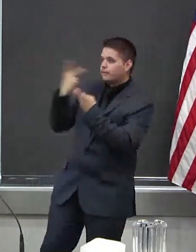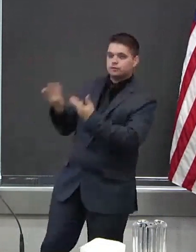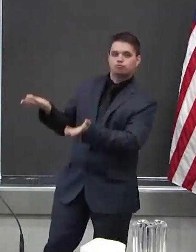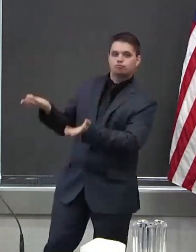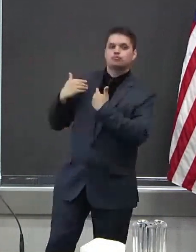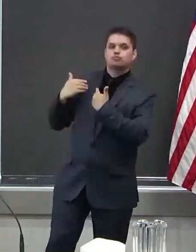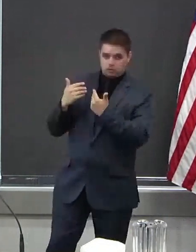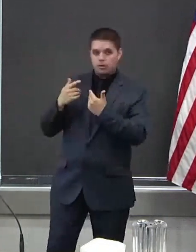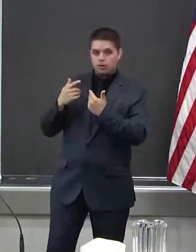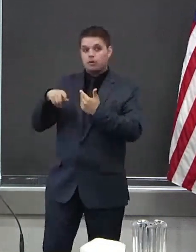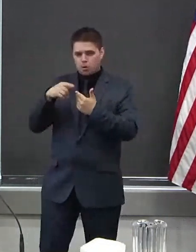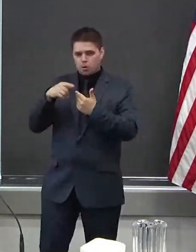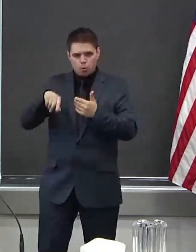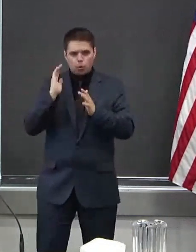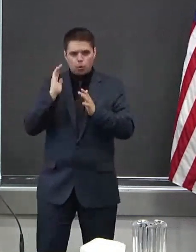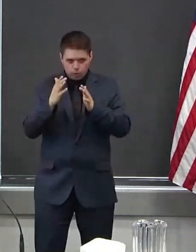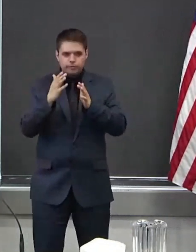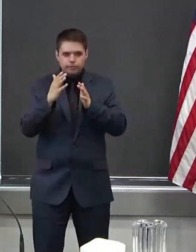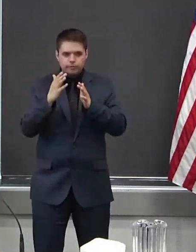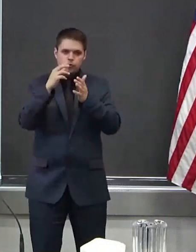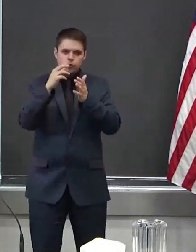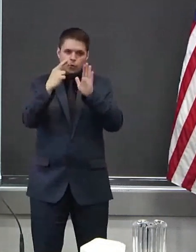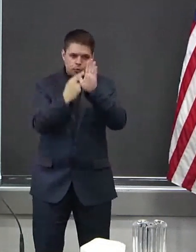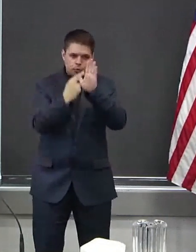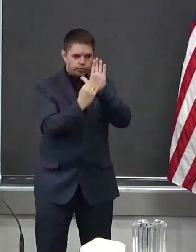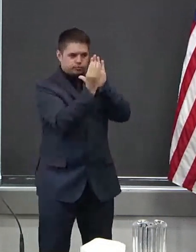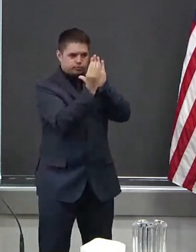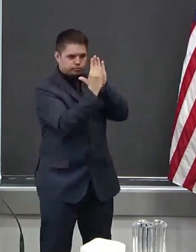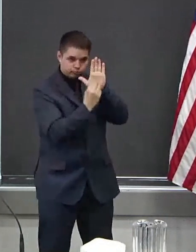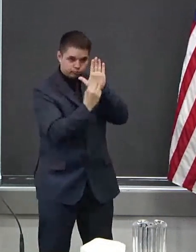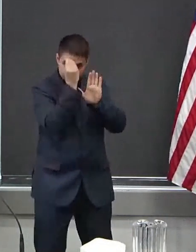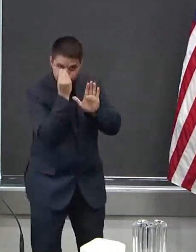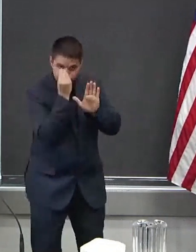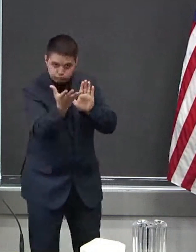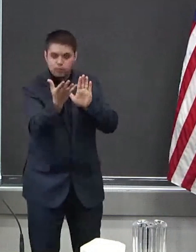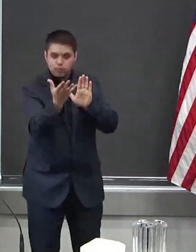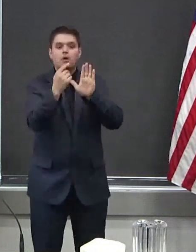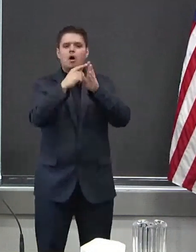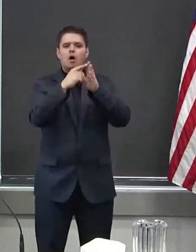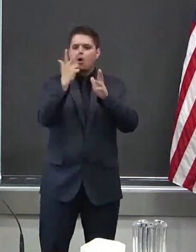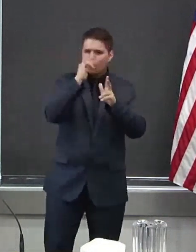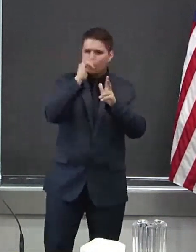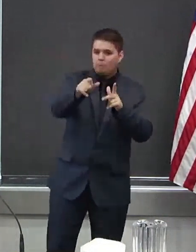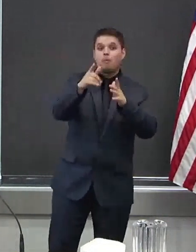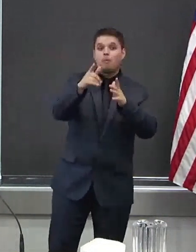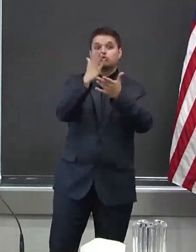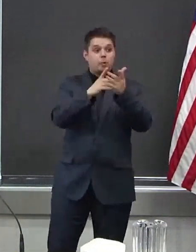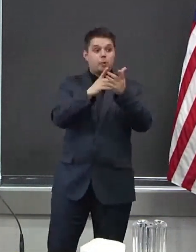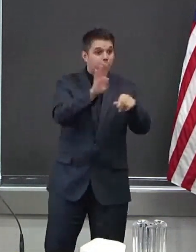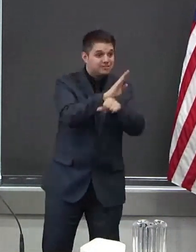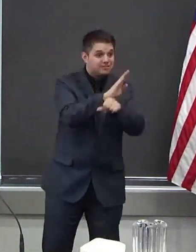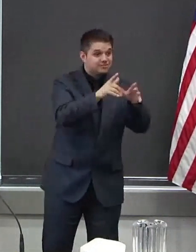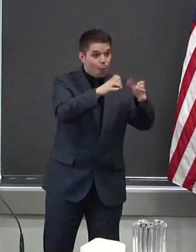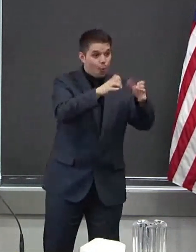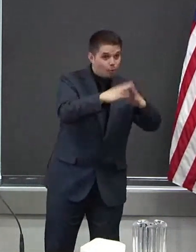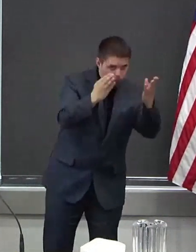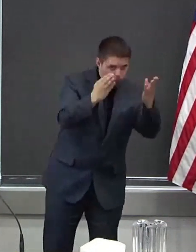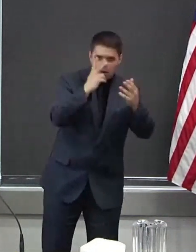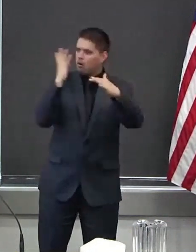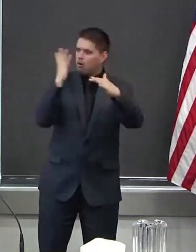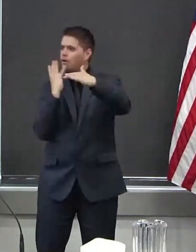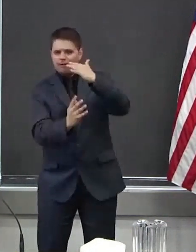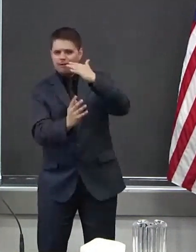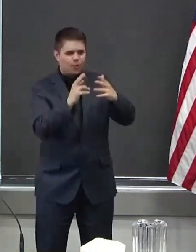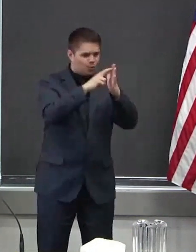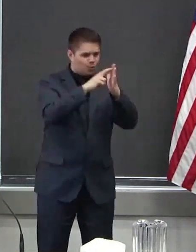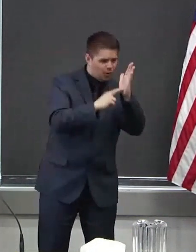guidance and which guidance pertains to which sector so that we can try and maximize the opportunity for people to get together and do so safely as we continue to